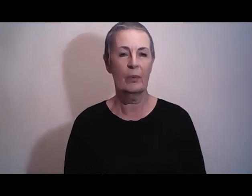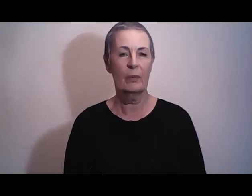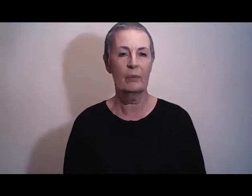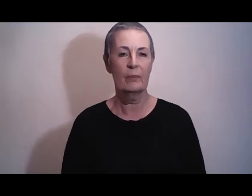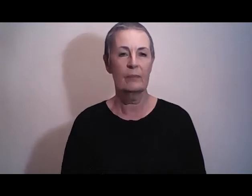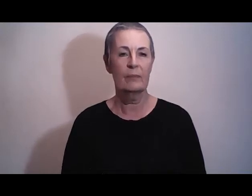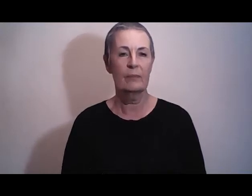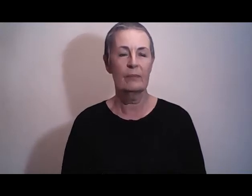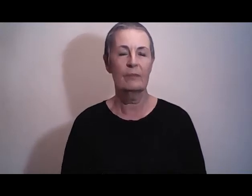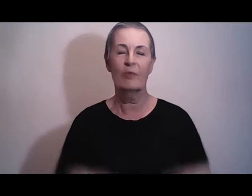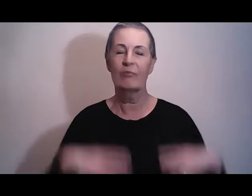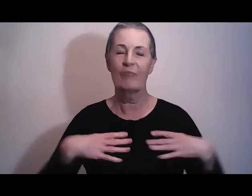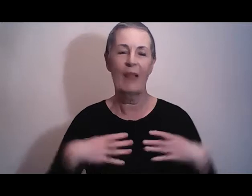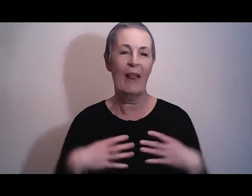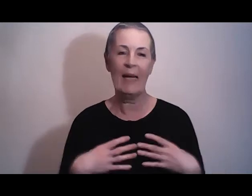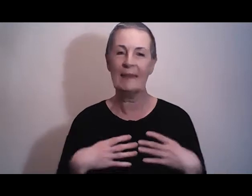This is very relaxing too.